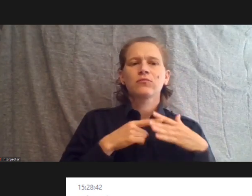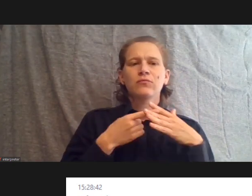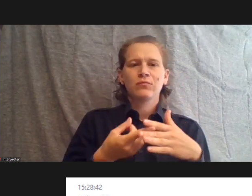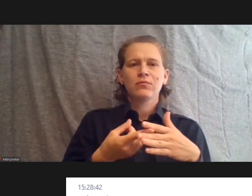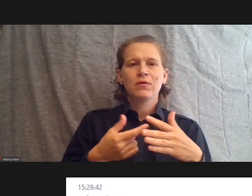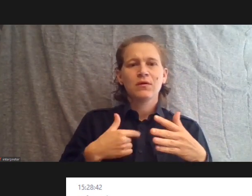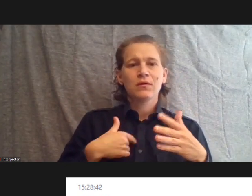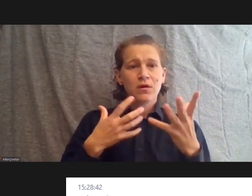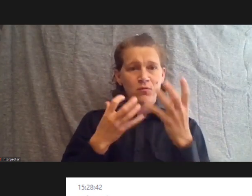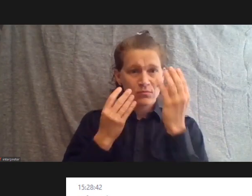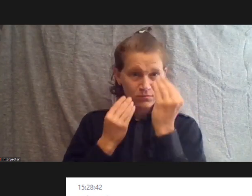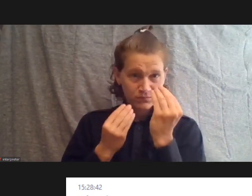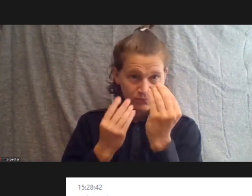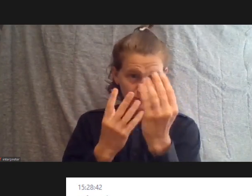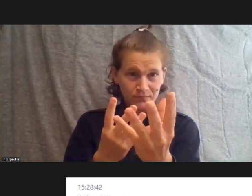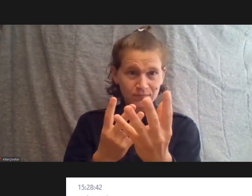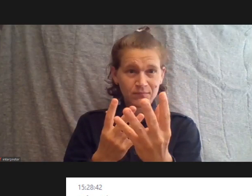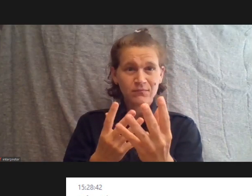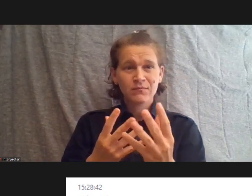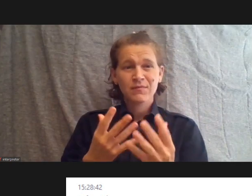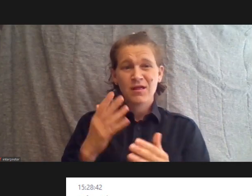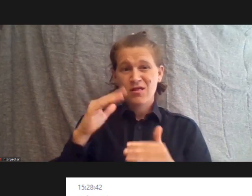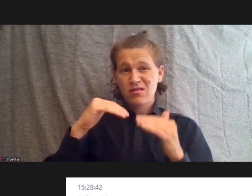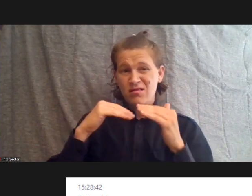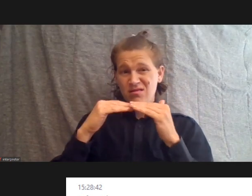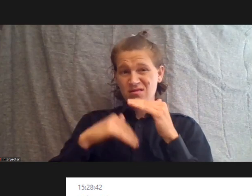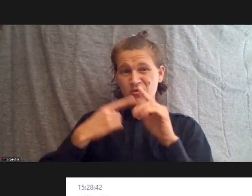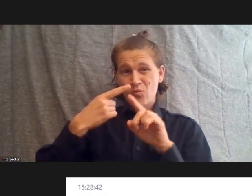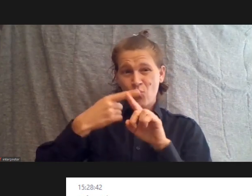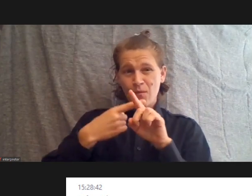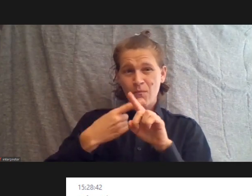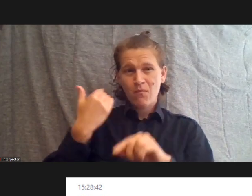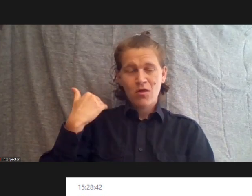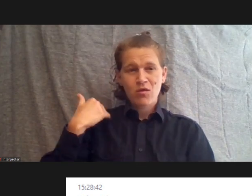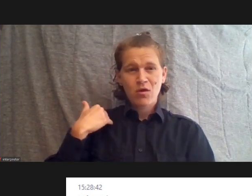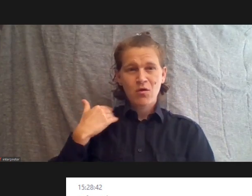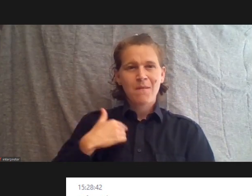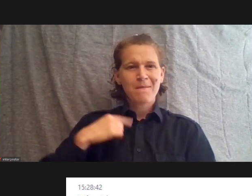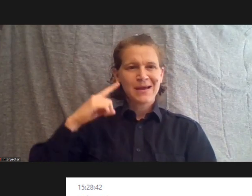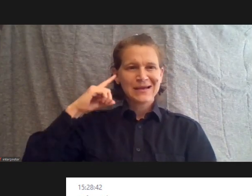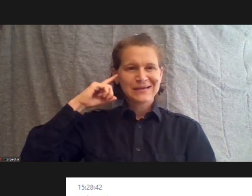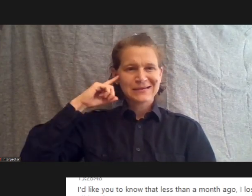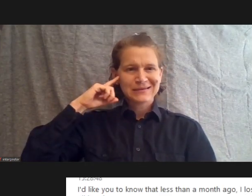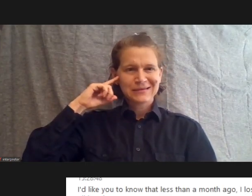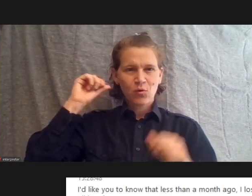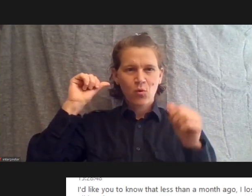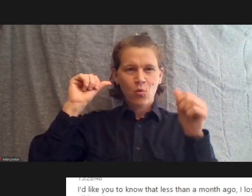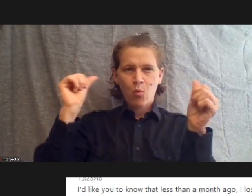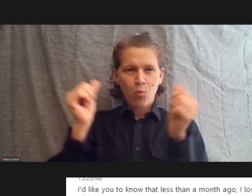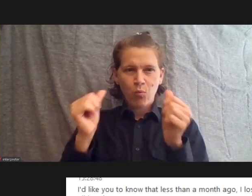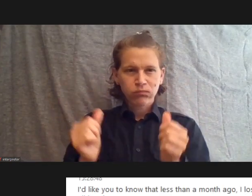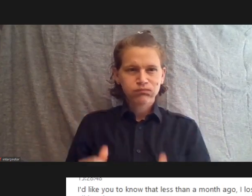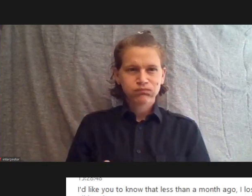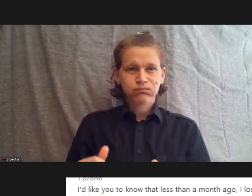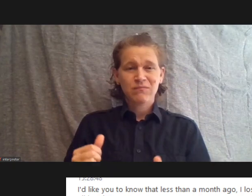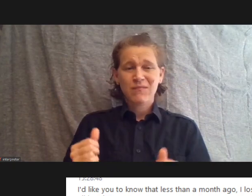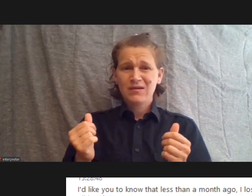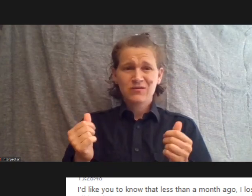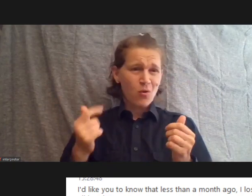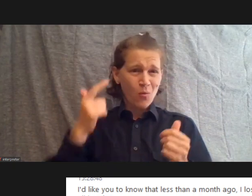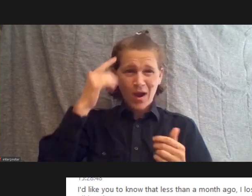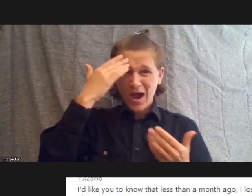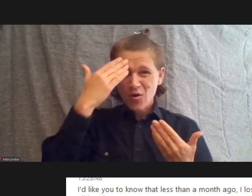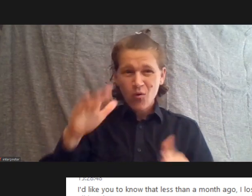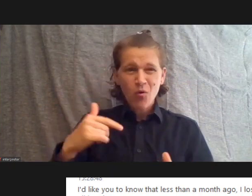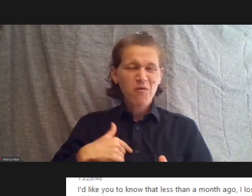you to know that less than a month ago, I lost all hearing. So I don't know if I'm yelling or